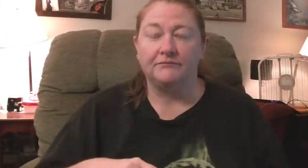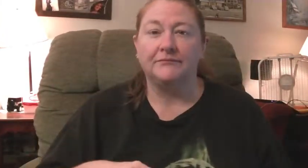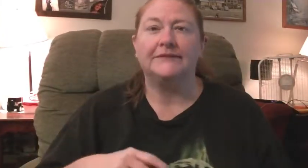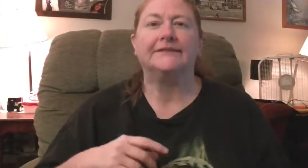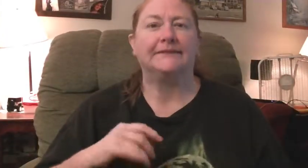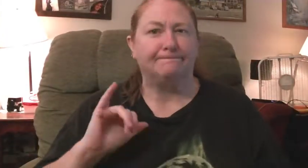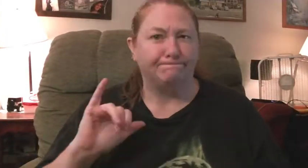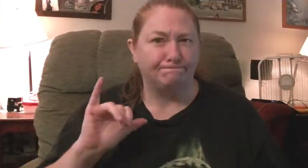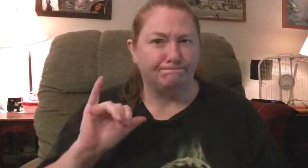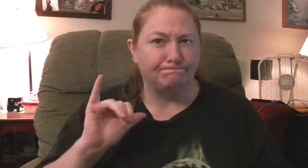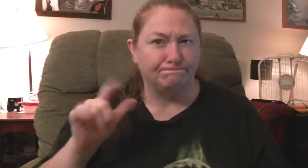Thank you.